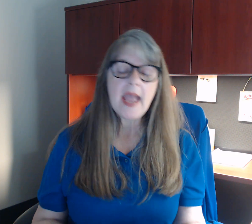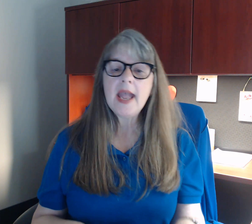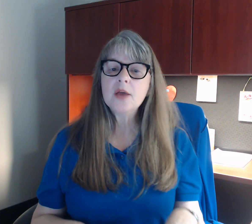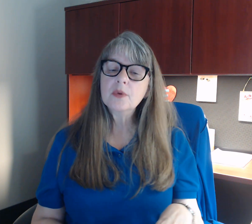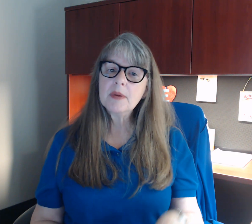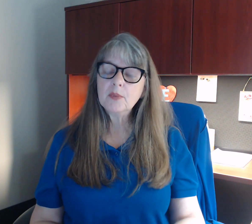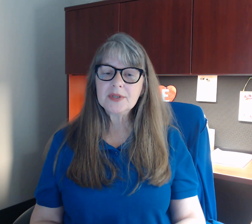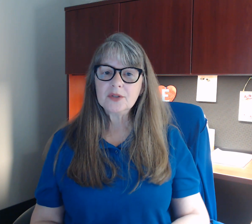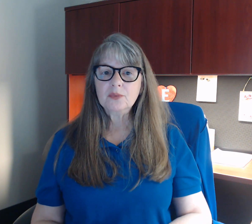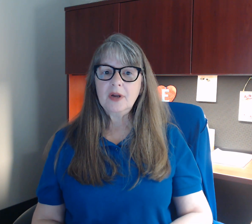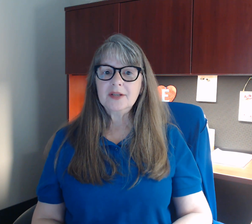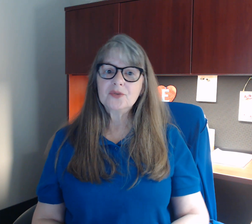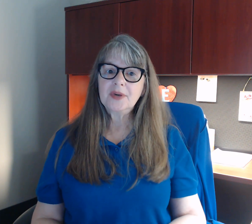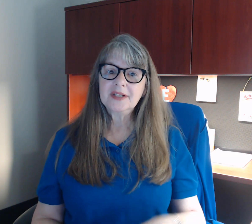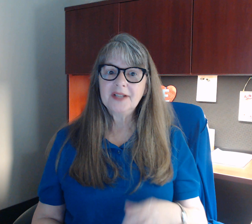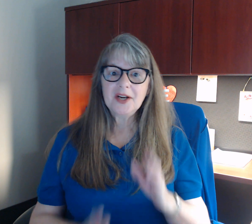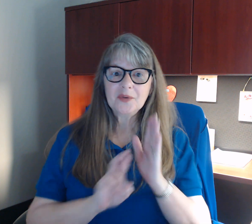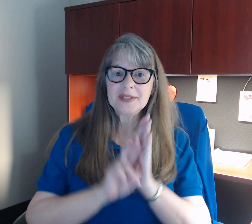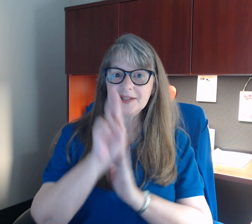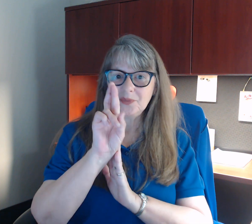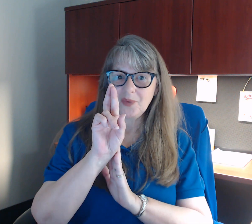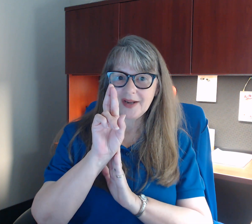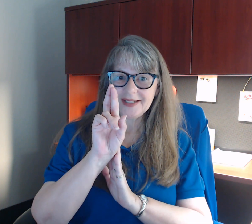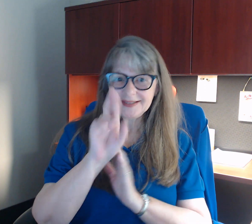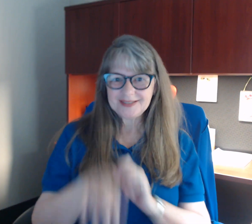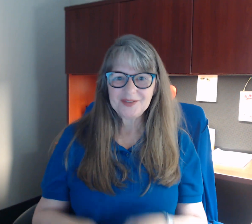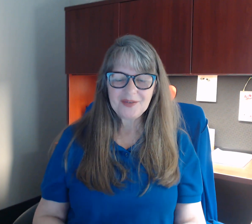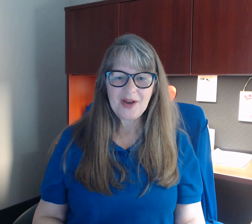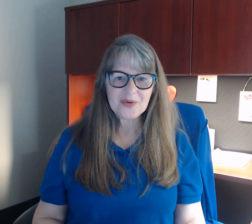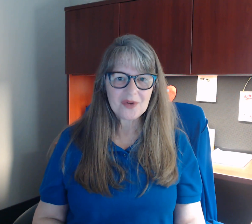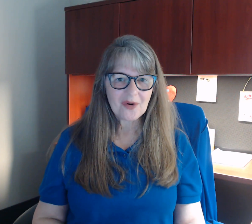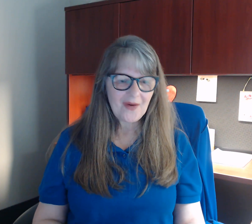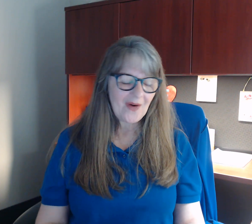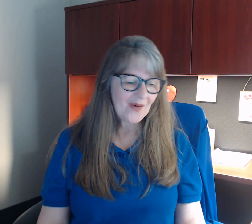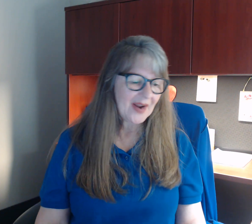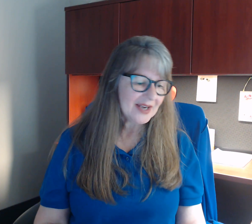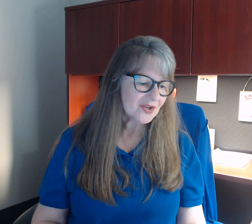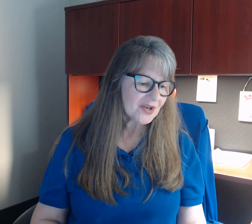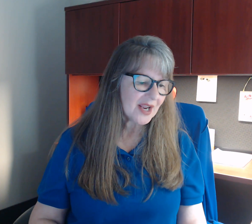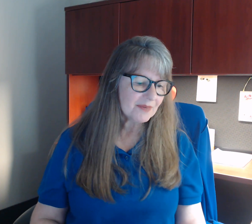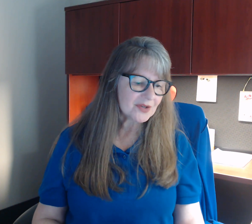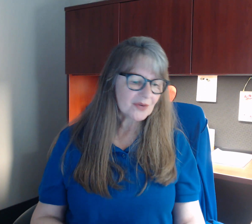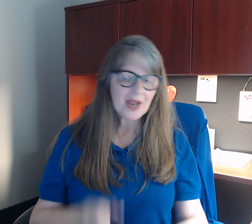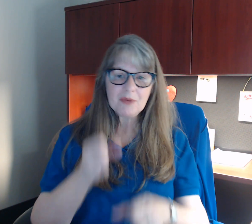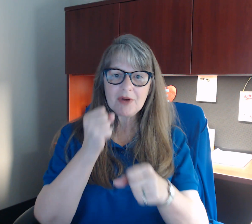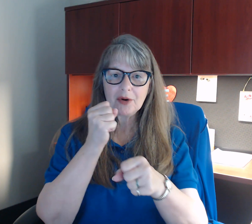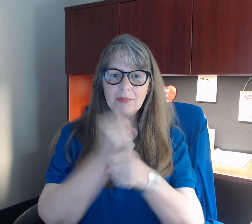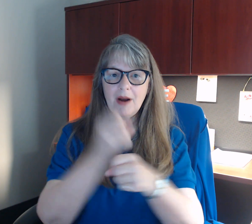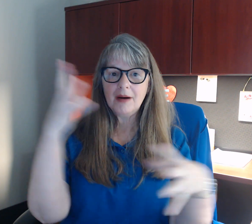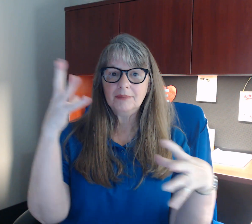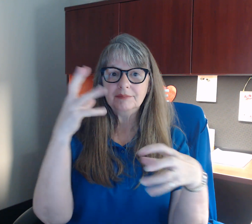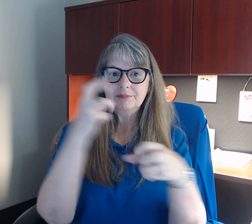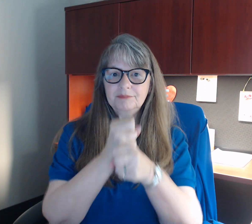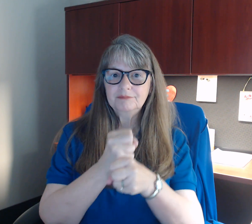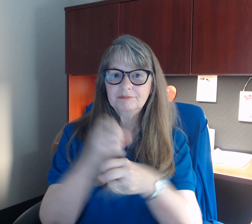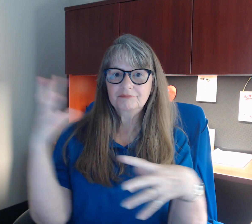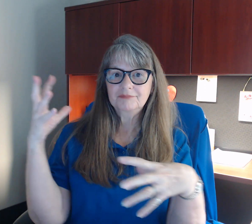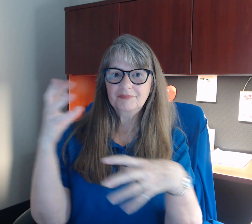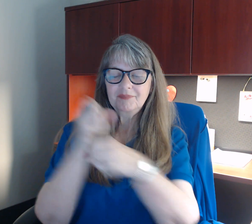And remember, I said the rockets, red glare. We said the rockets with our hand shape. And so now we've got our bomb.